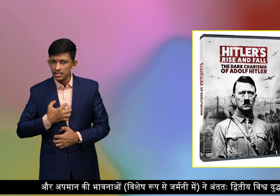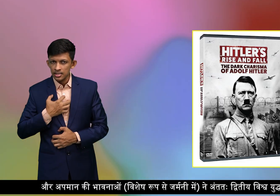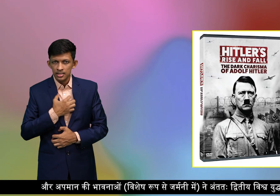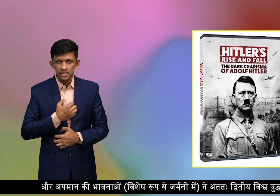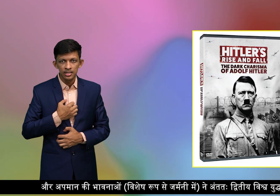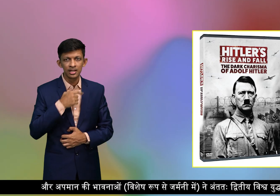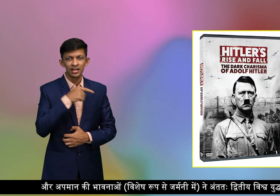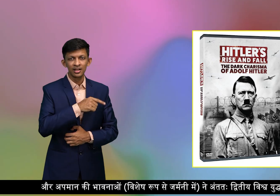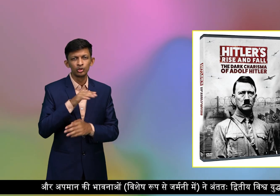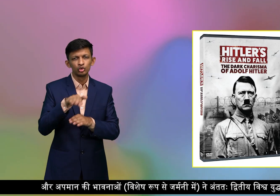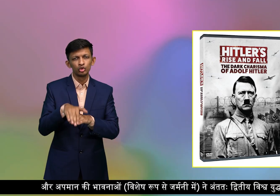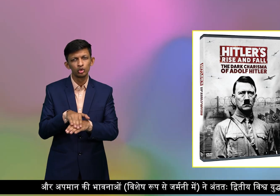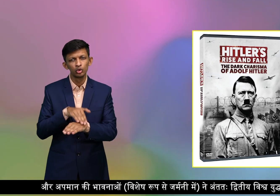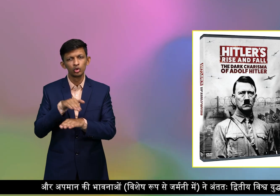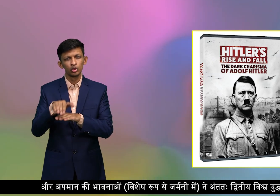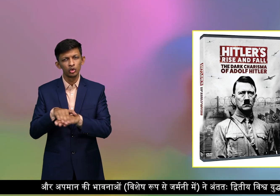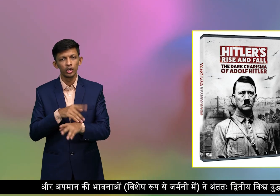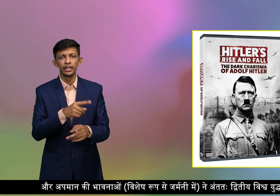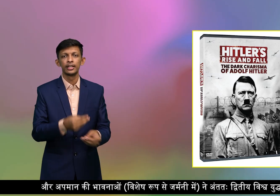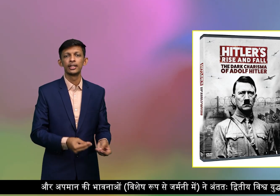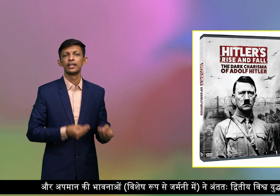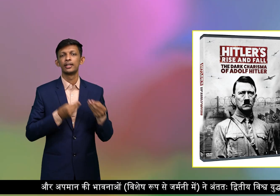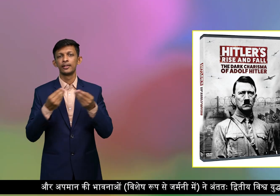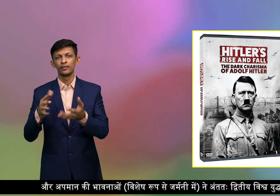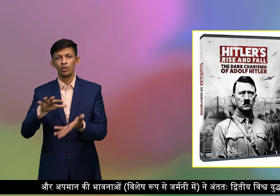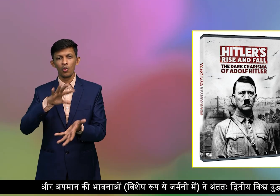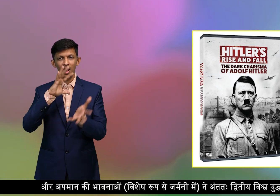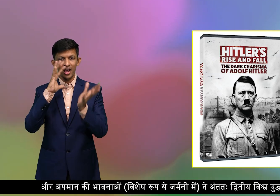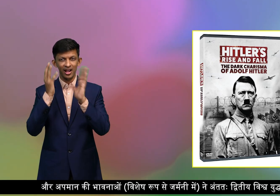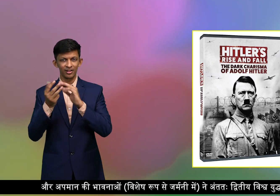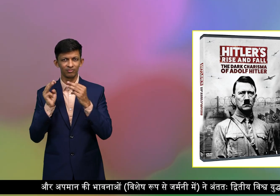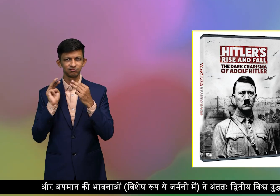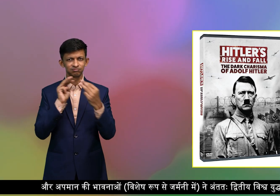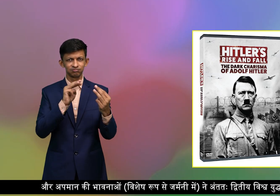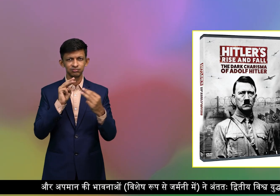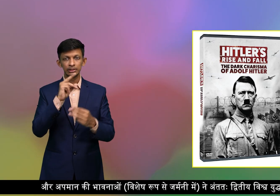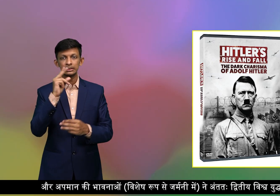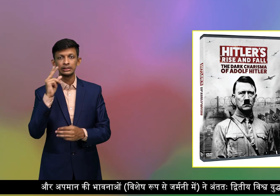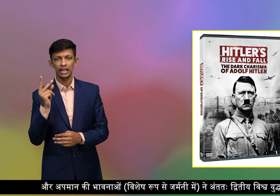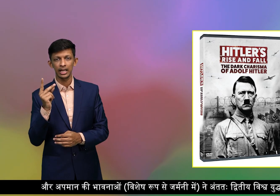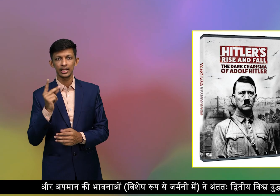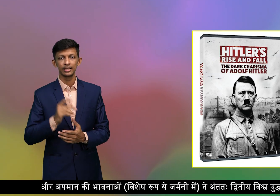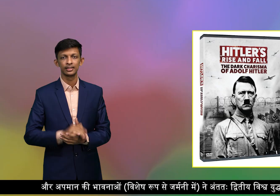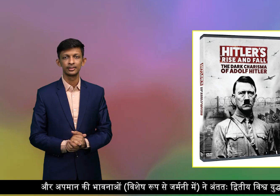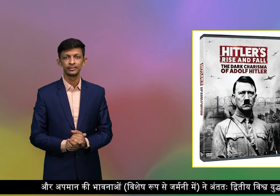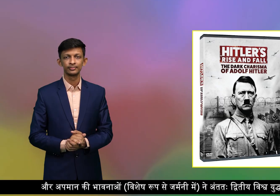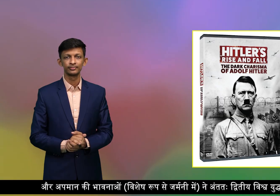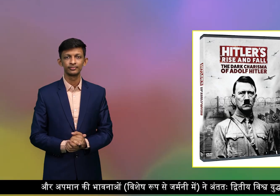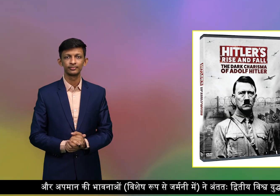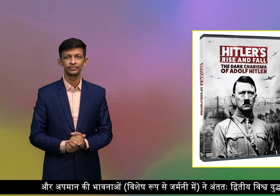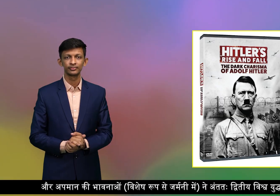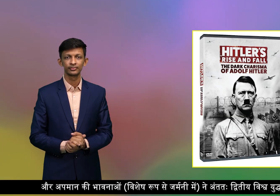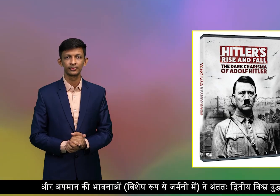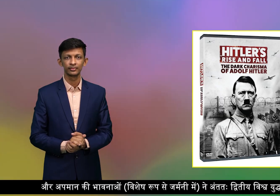of humiliation, particularly in Germany, eventually contributed to World War